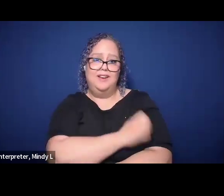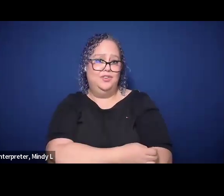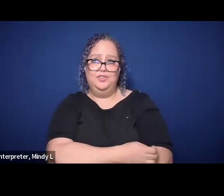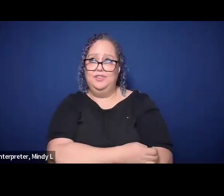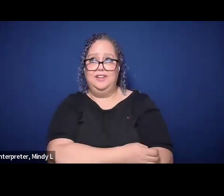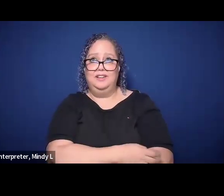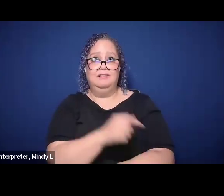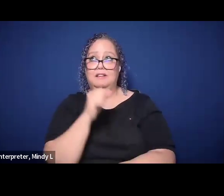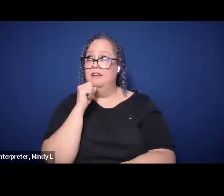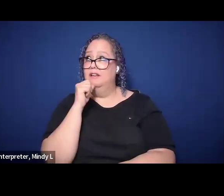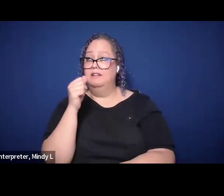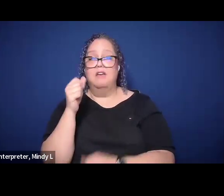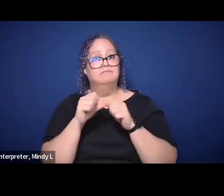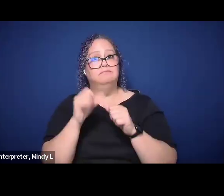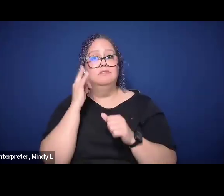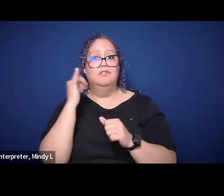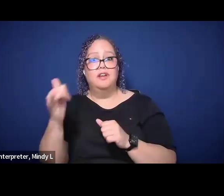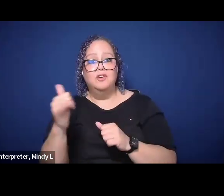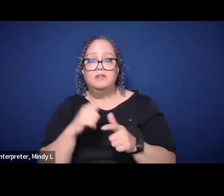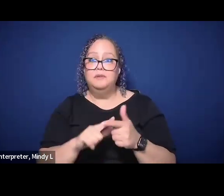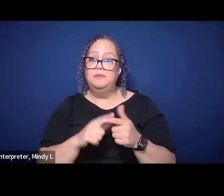be limited and money can be scarce.